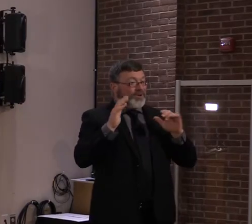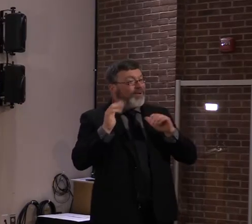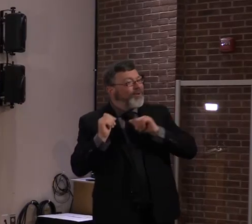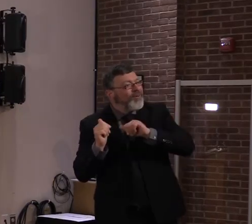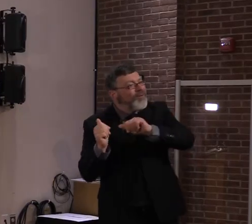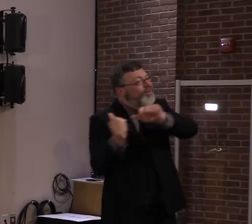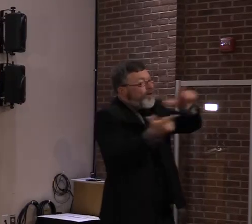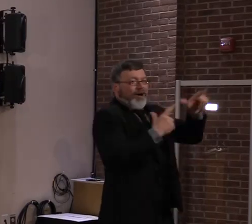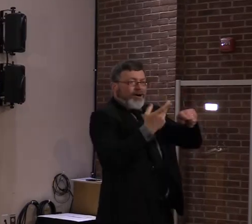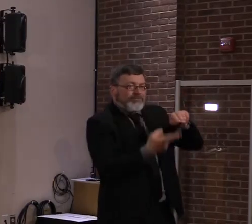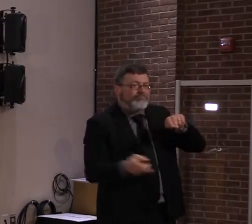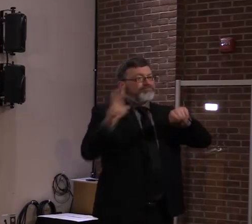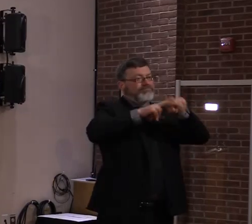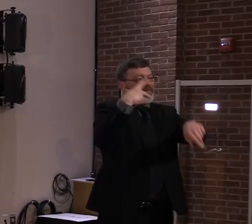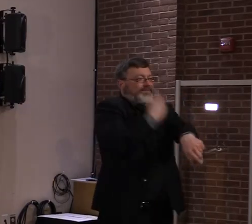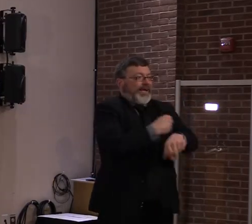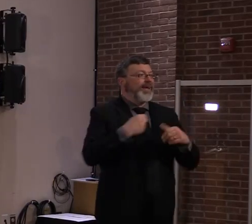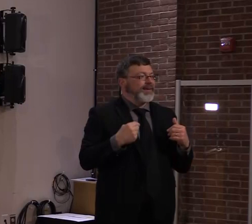Governor?